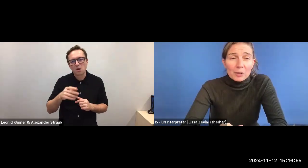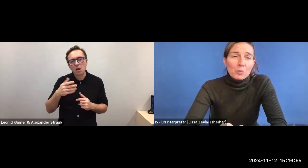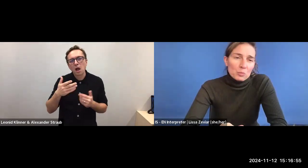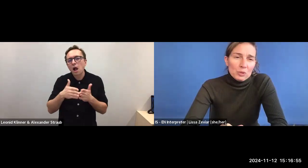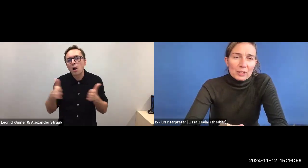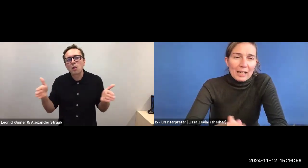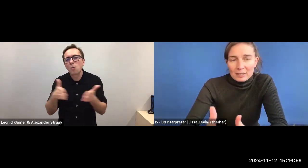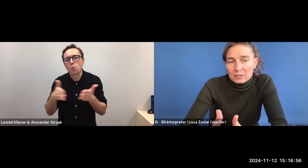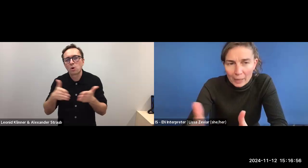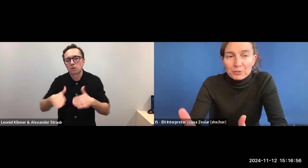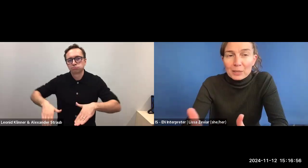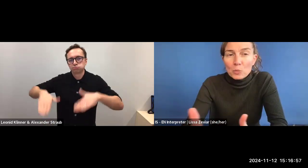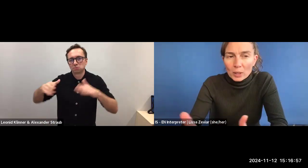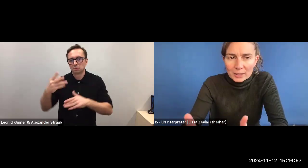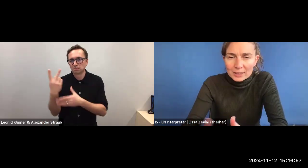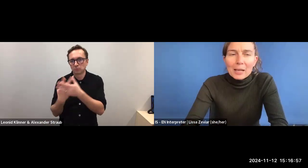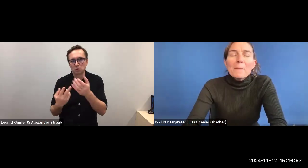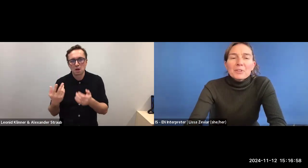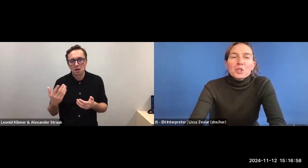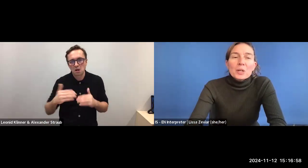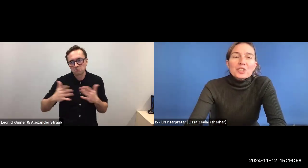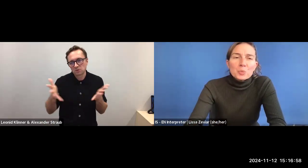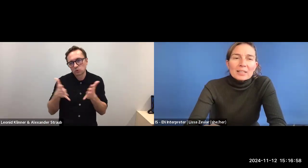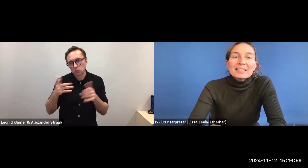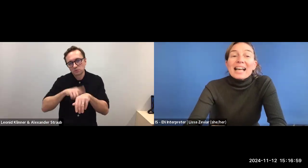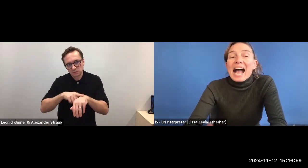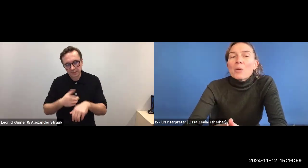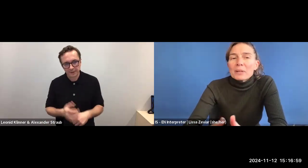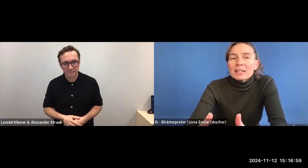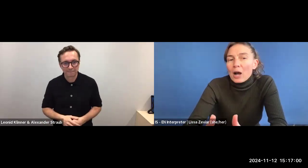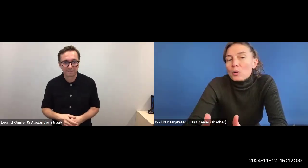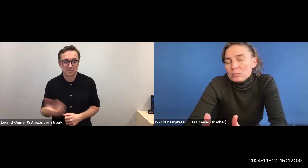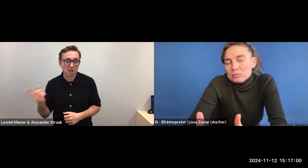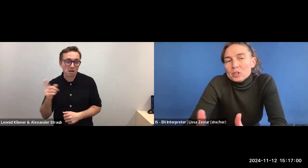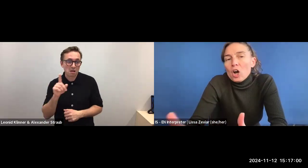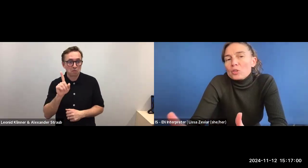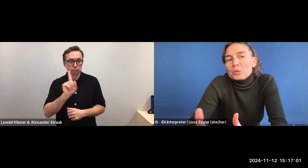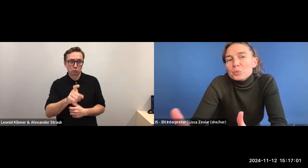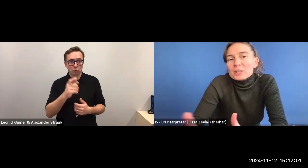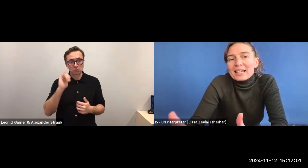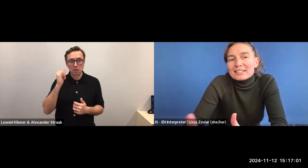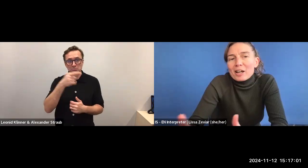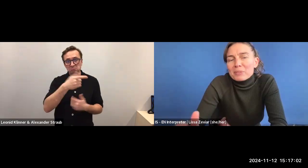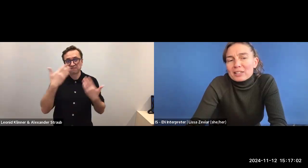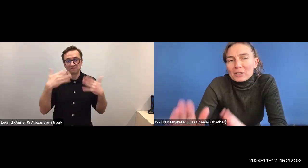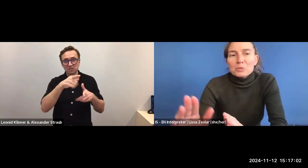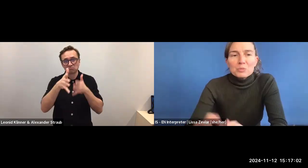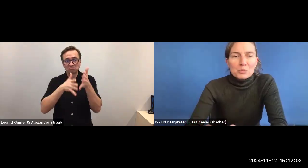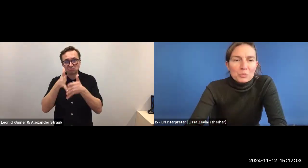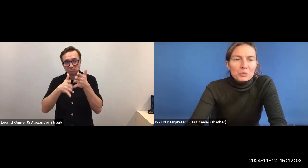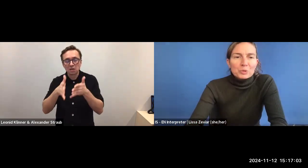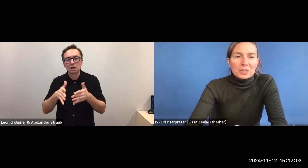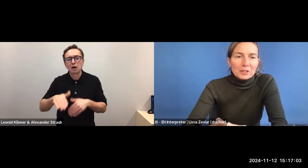long that time frame was, but the question was how long was that time that